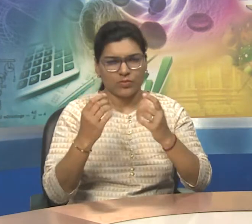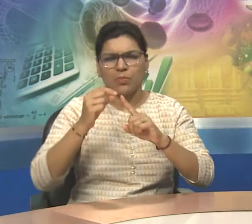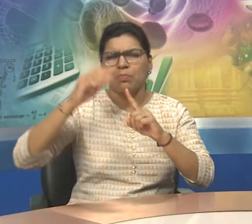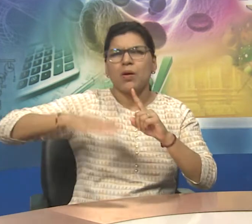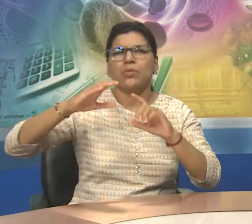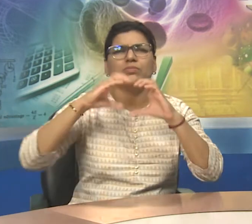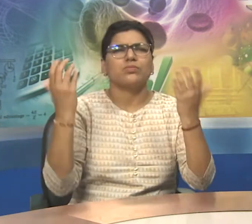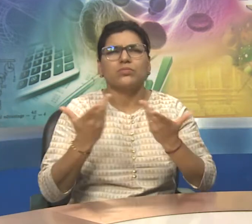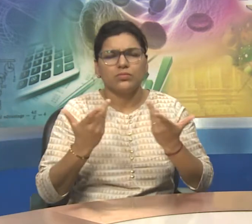Parliament.